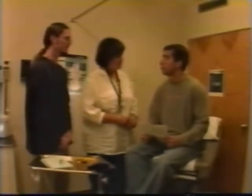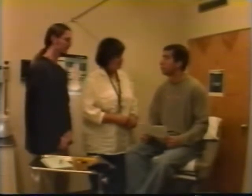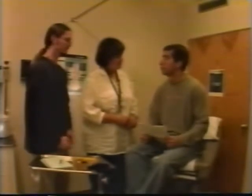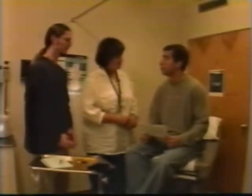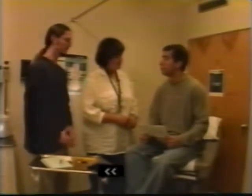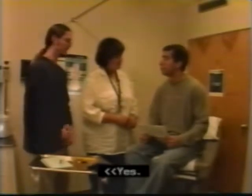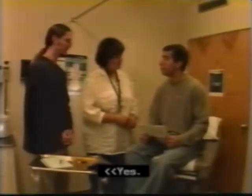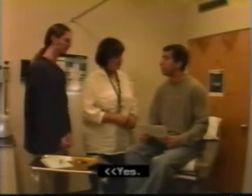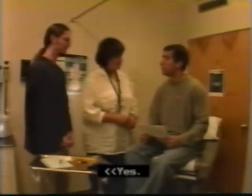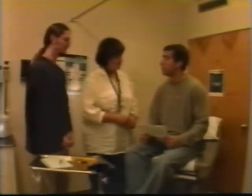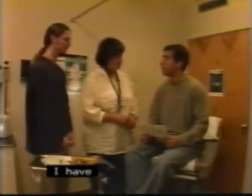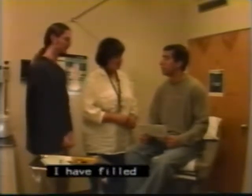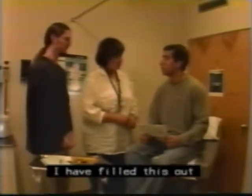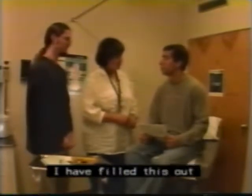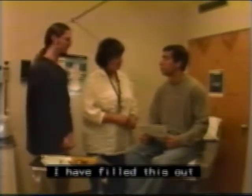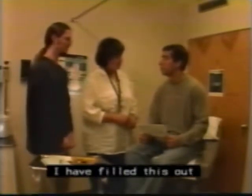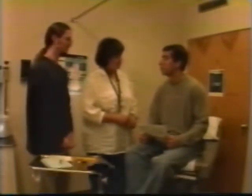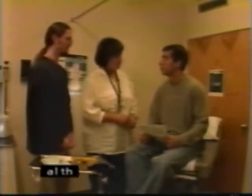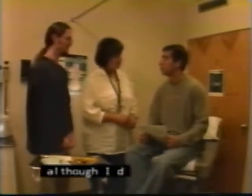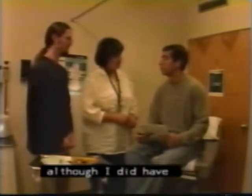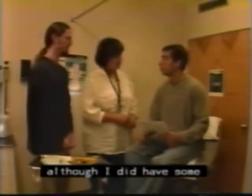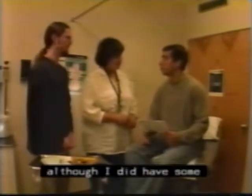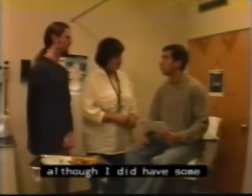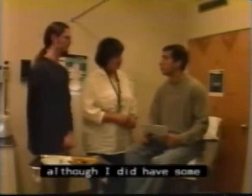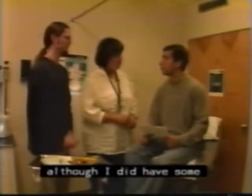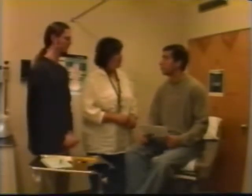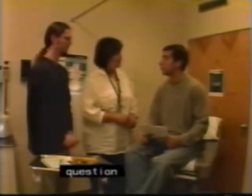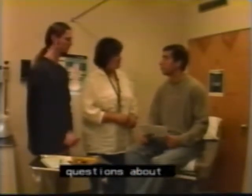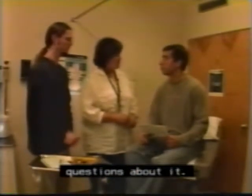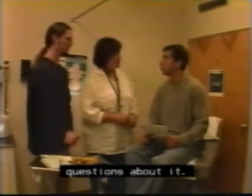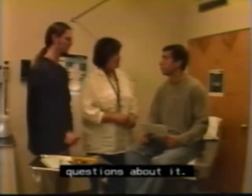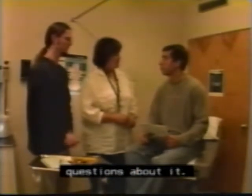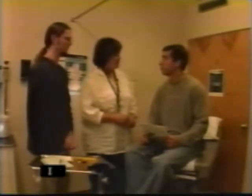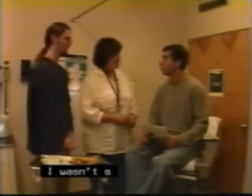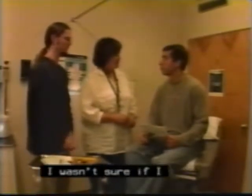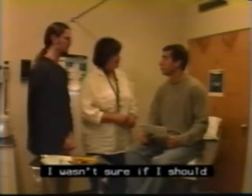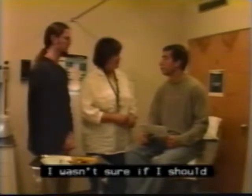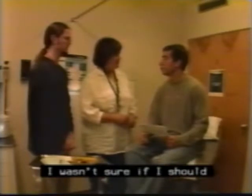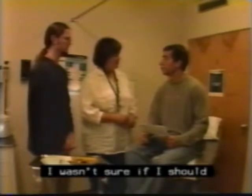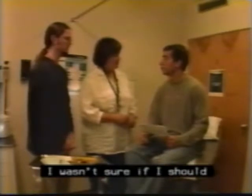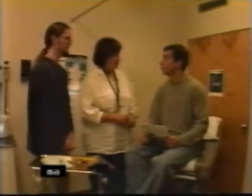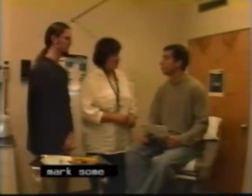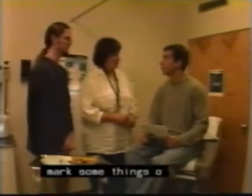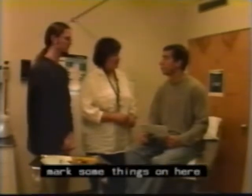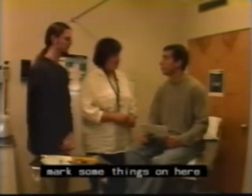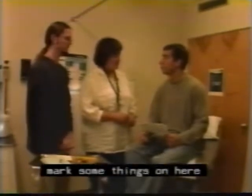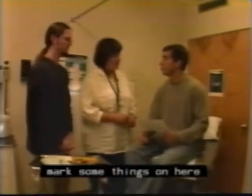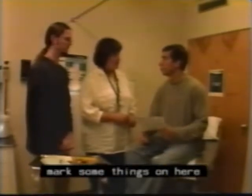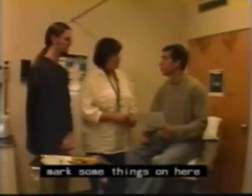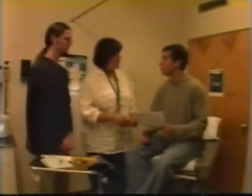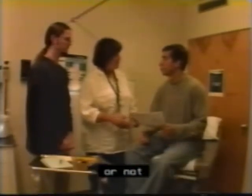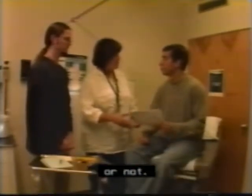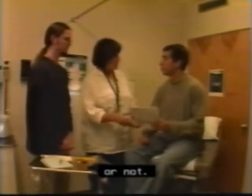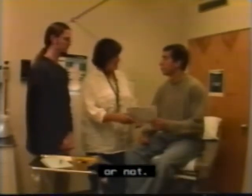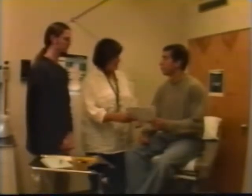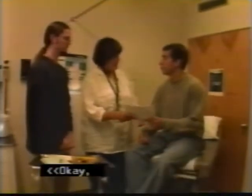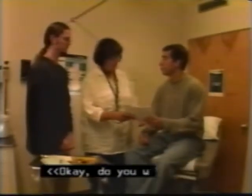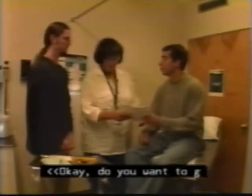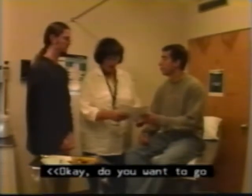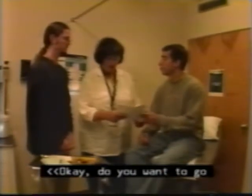Yes, I have filled this out, although I did have some questions about it. I wasn't sure if I should mark some things on here or not. Okay. Do you want to go to that now?